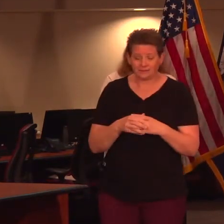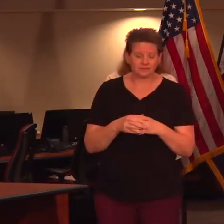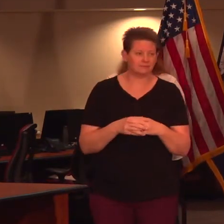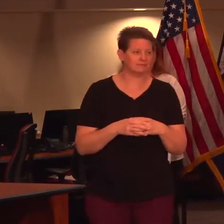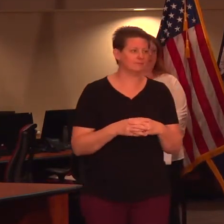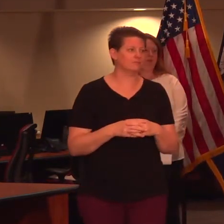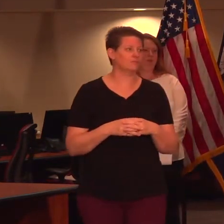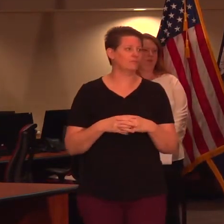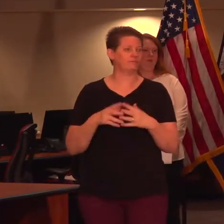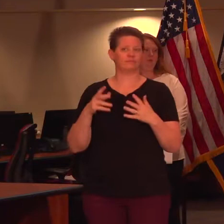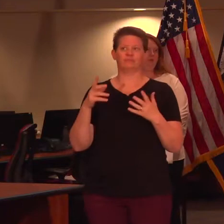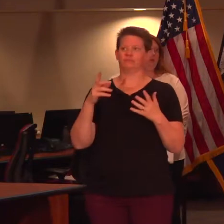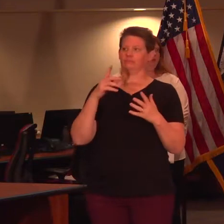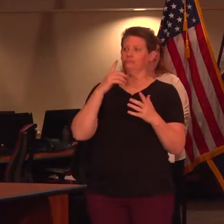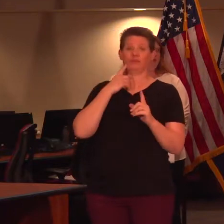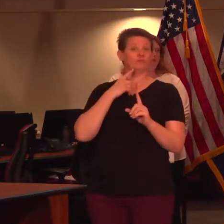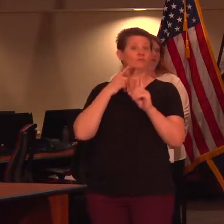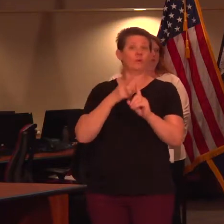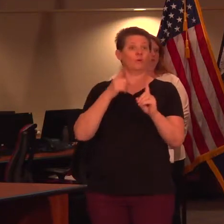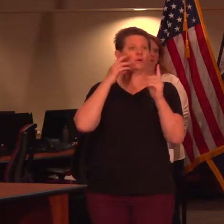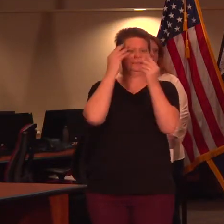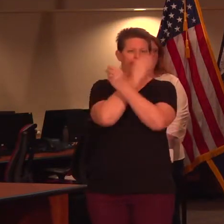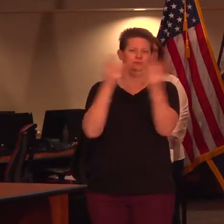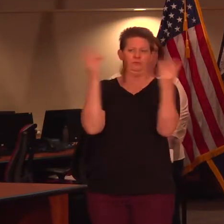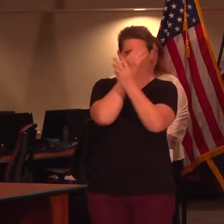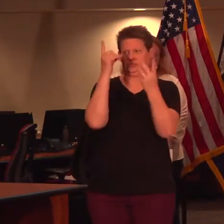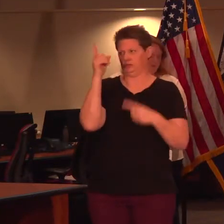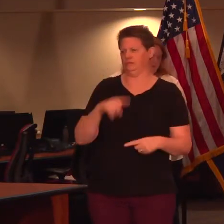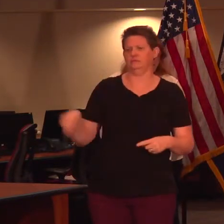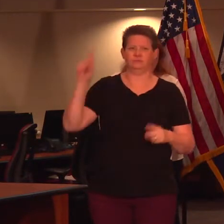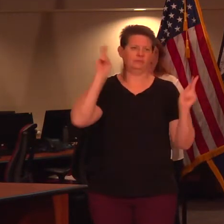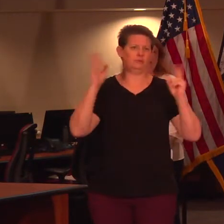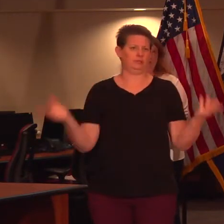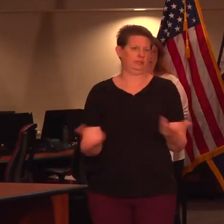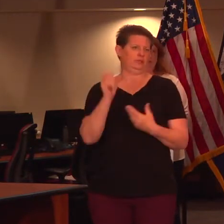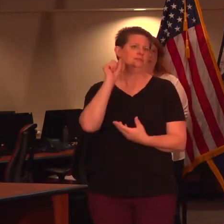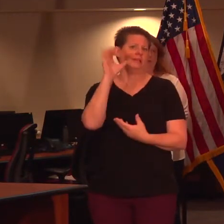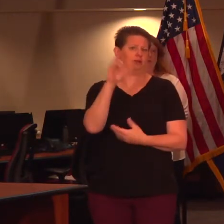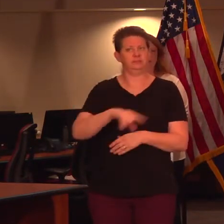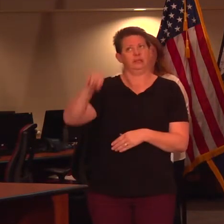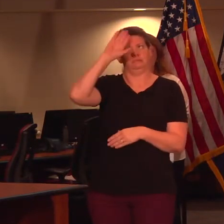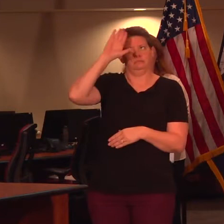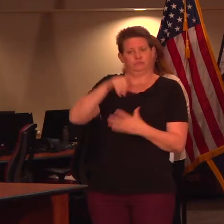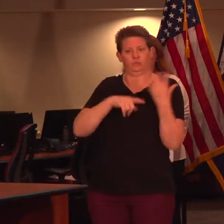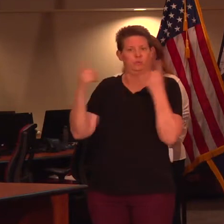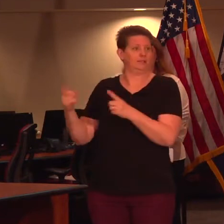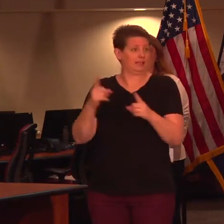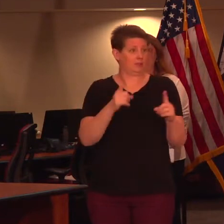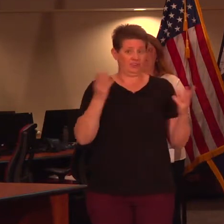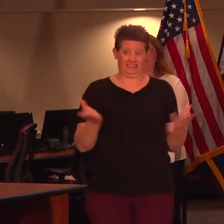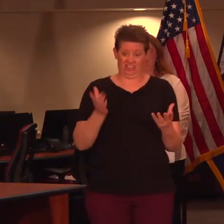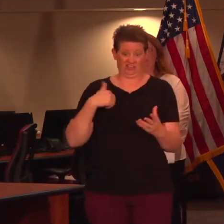us participate in getting the information and out to the people of the state so they'll know what's happening in these